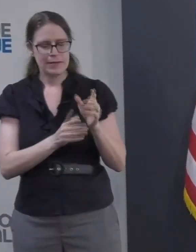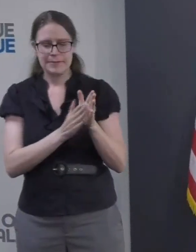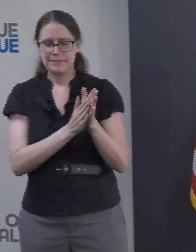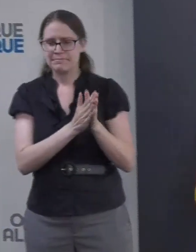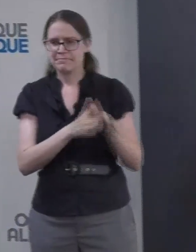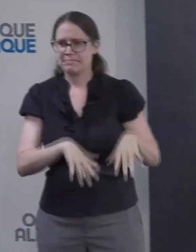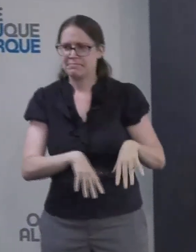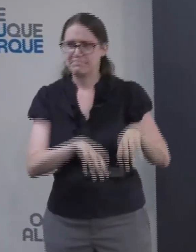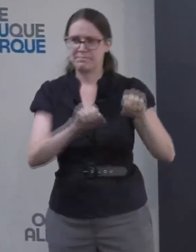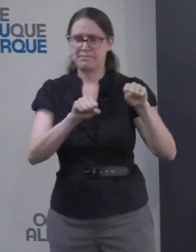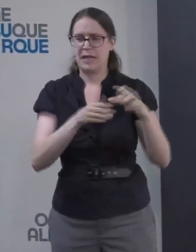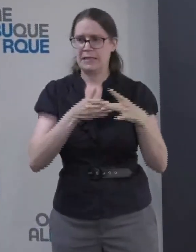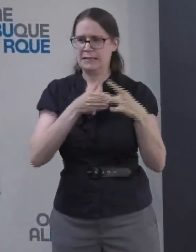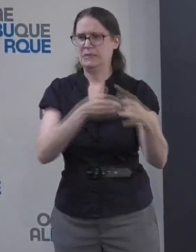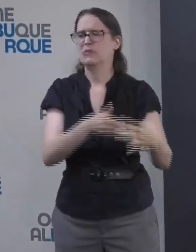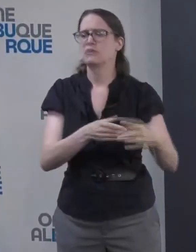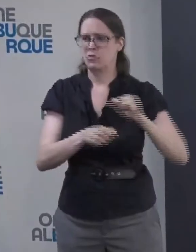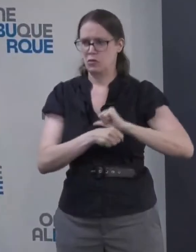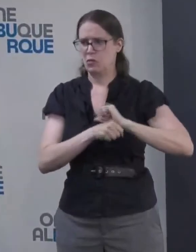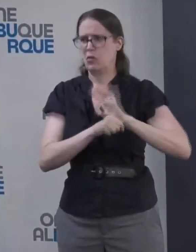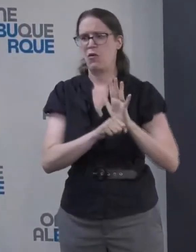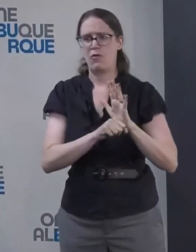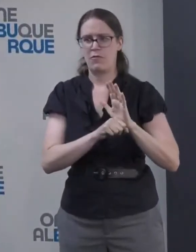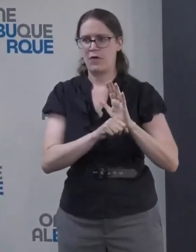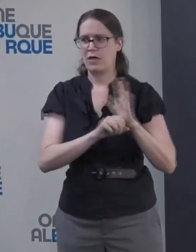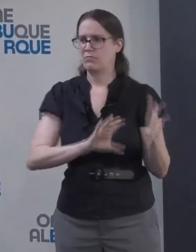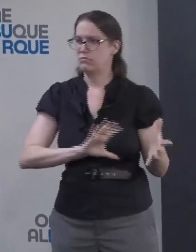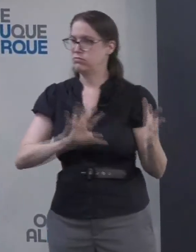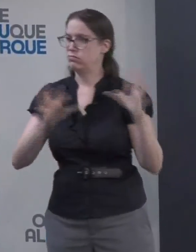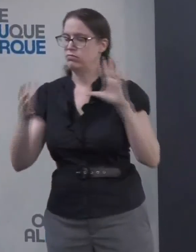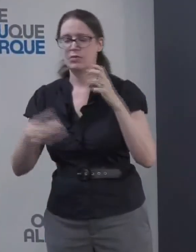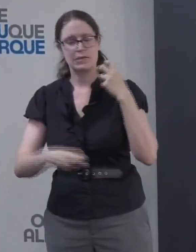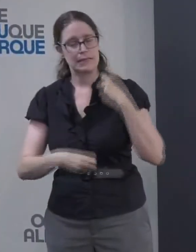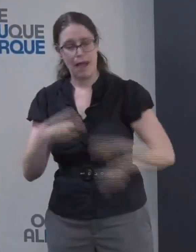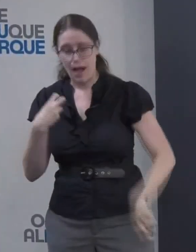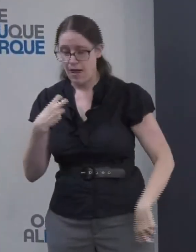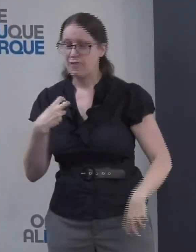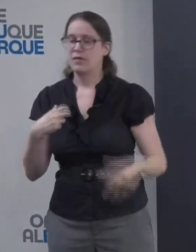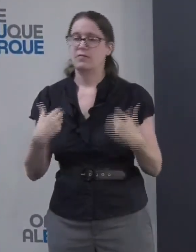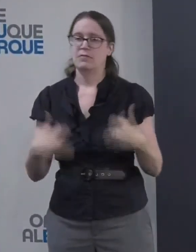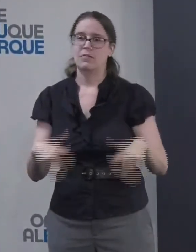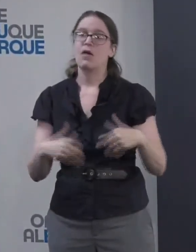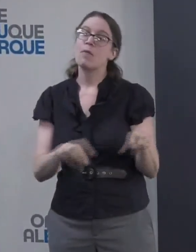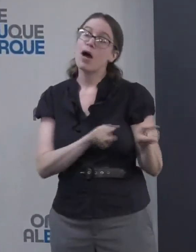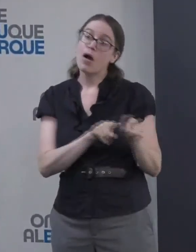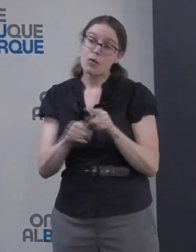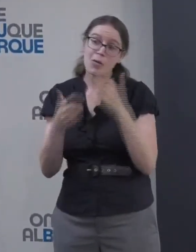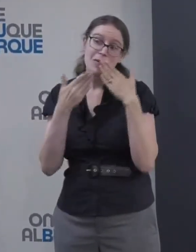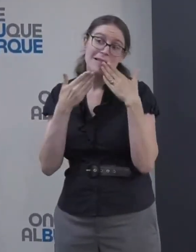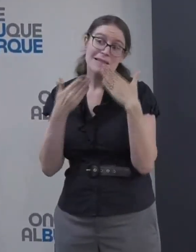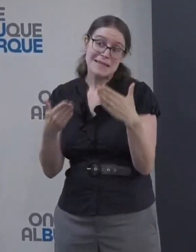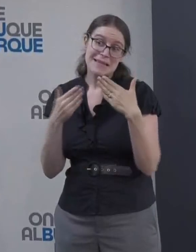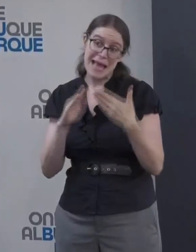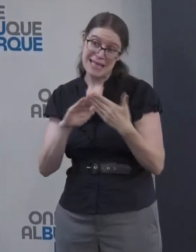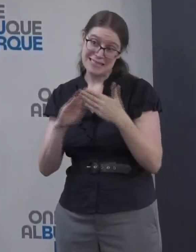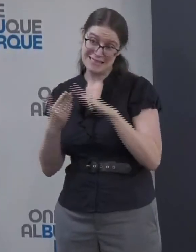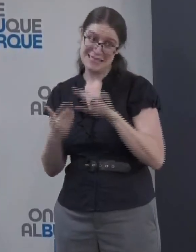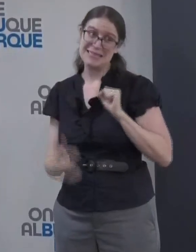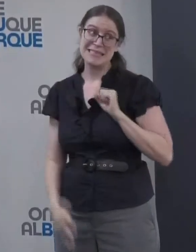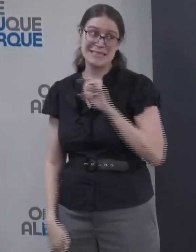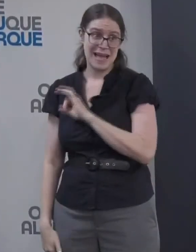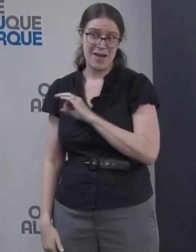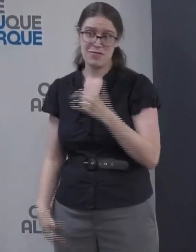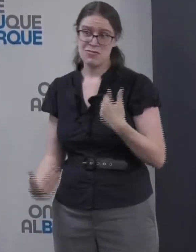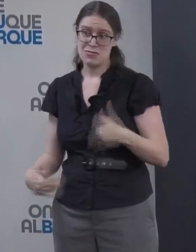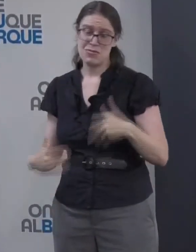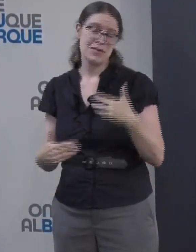COVID situation. It's been difficult, and I also want to thank city staff. While I have this opportunity, I want